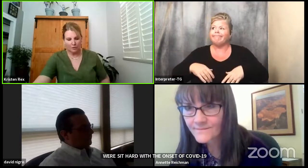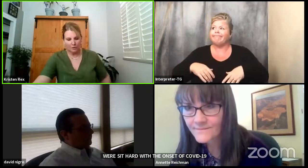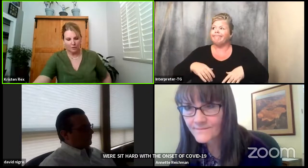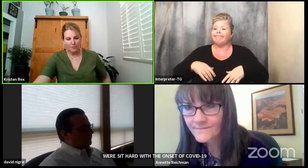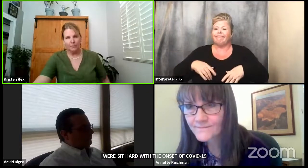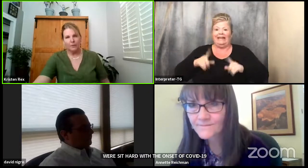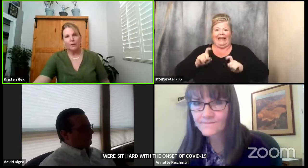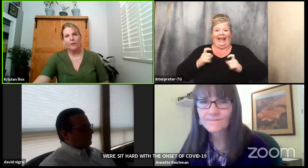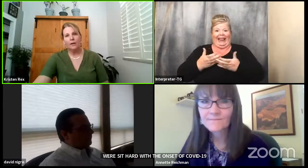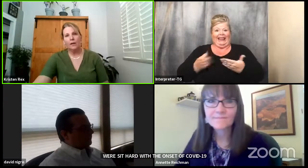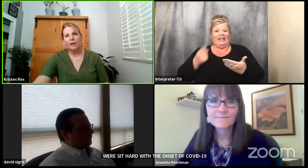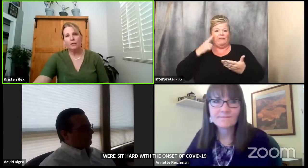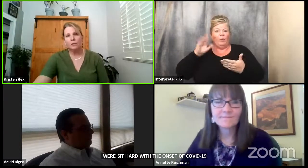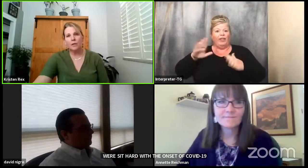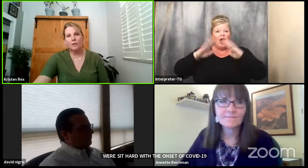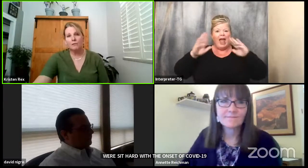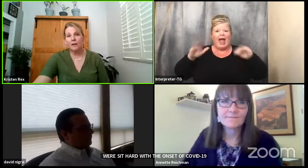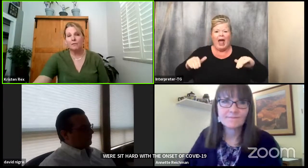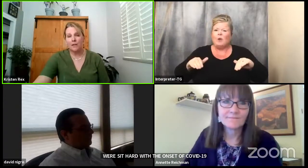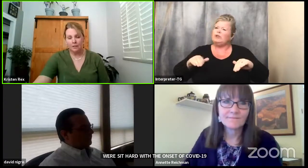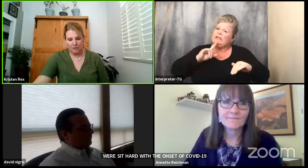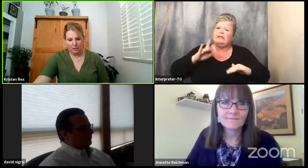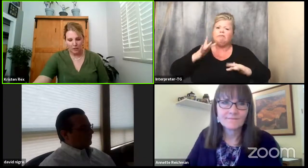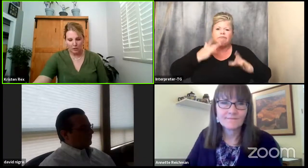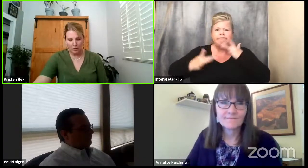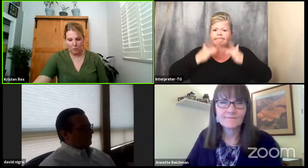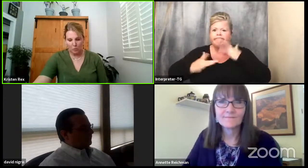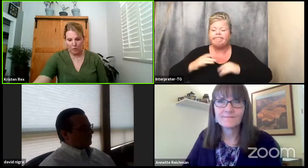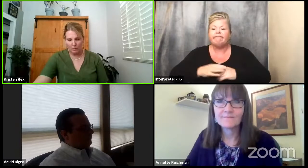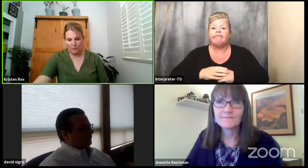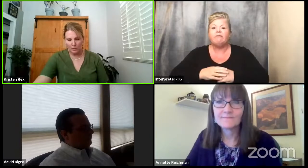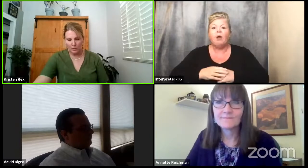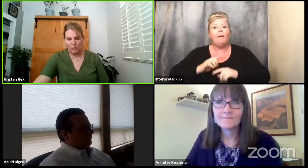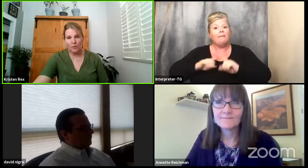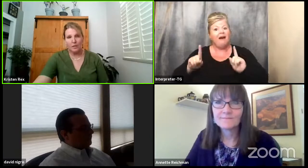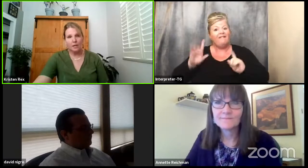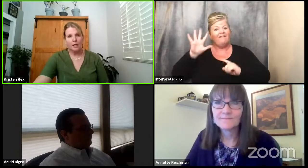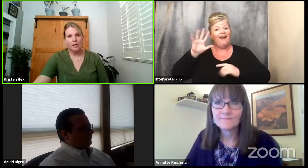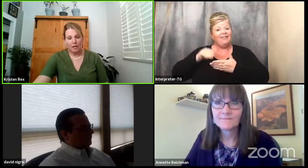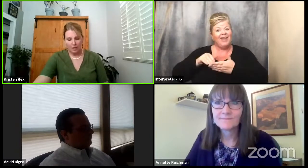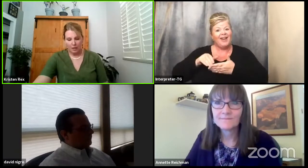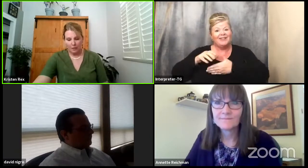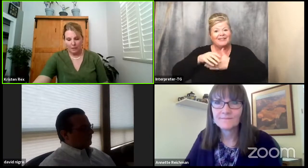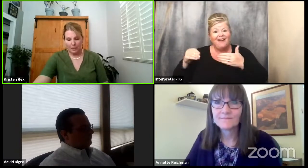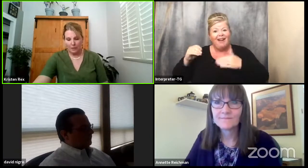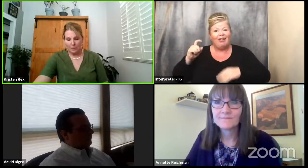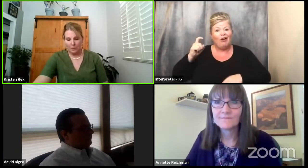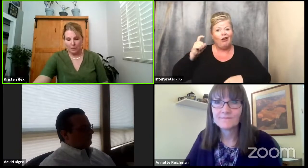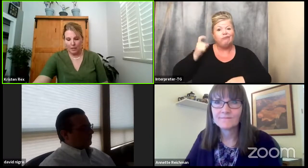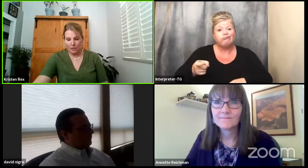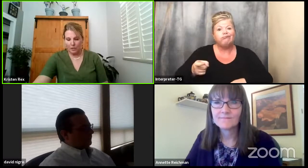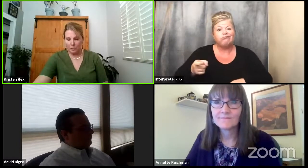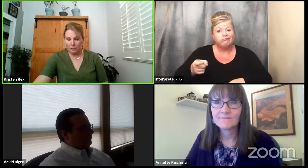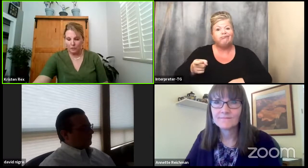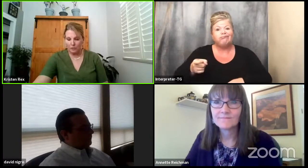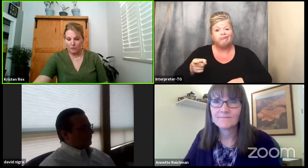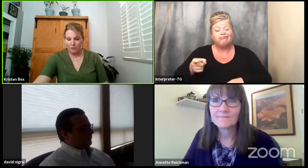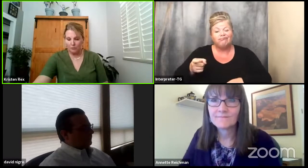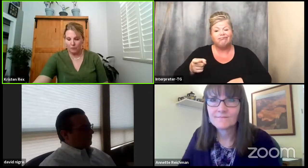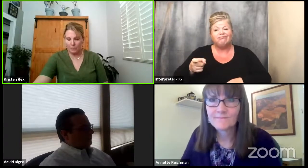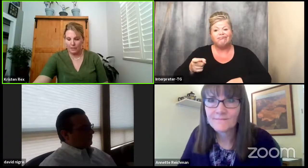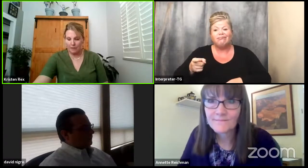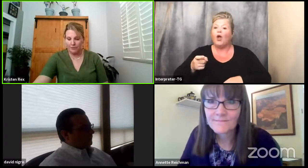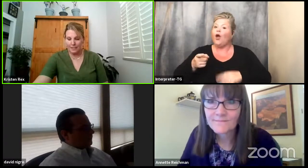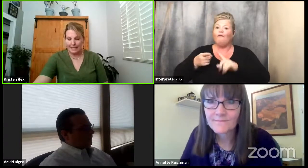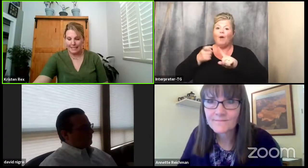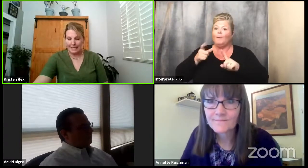a factor. And through a $5,000 award bestowed by the Communication Service